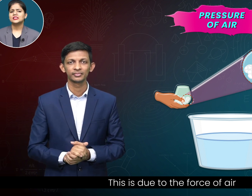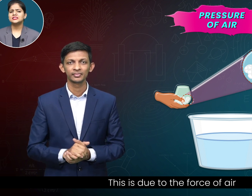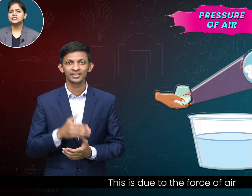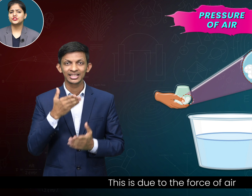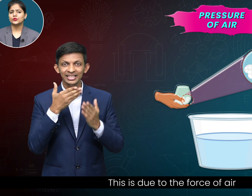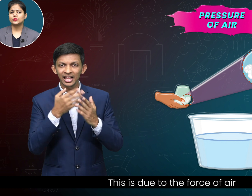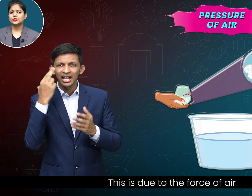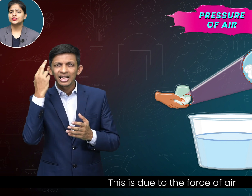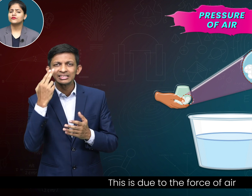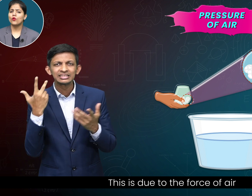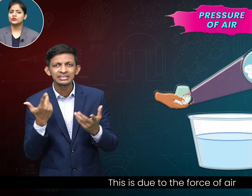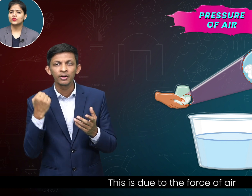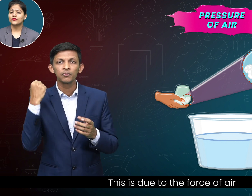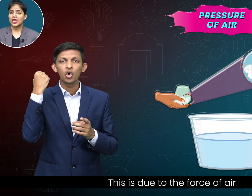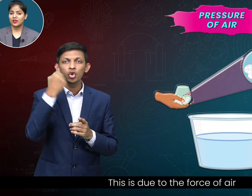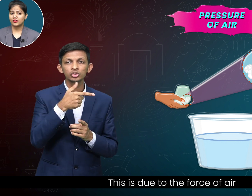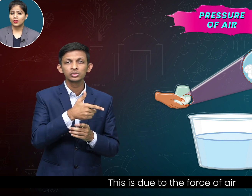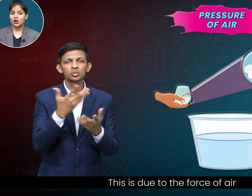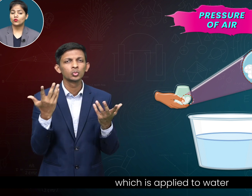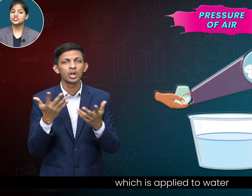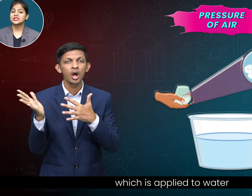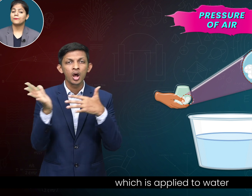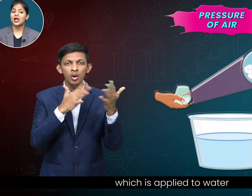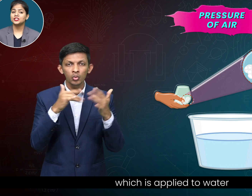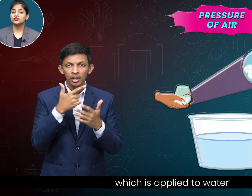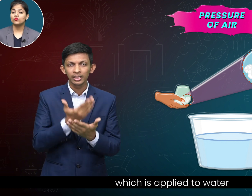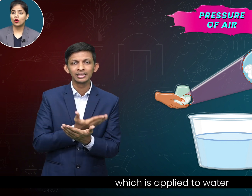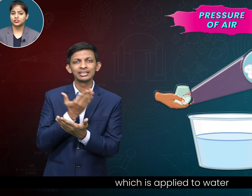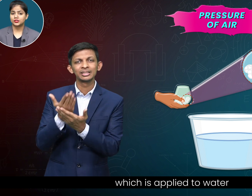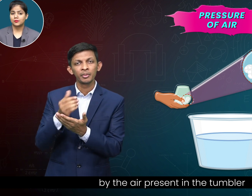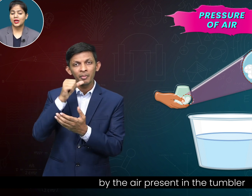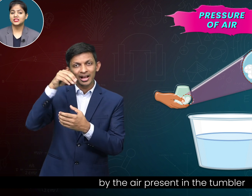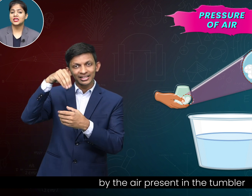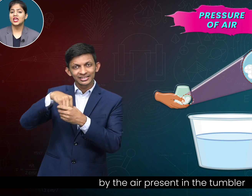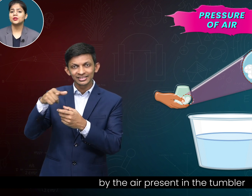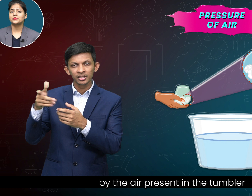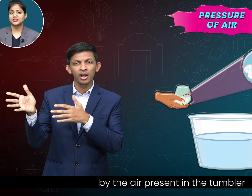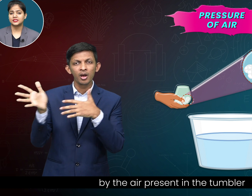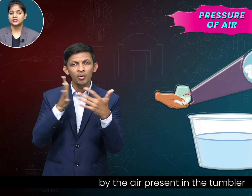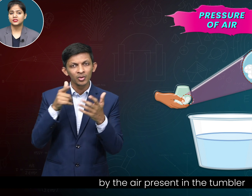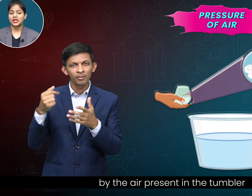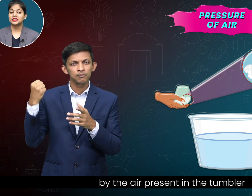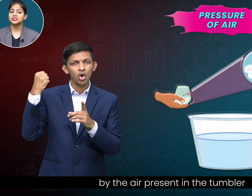This is due to the force of air which is applied to water by the air present in the